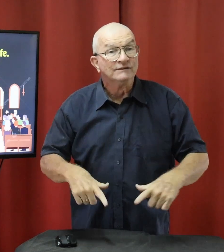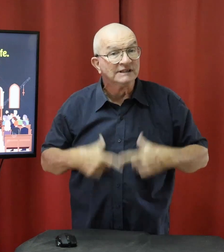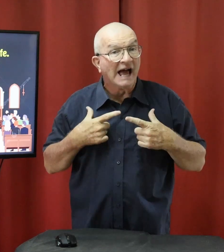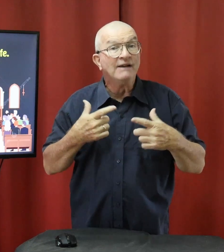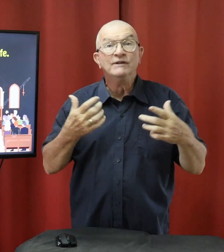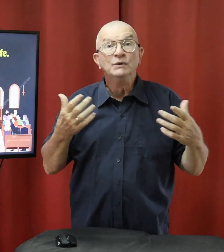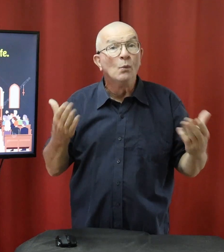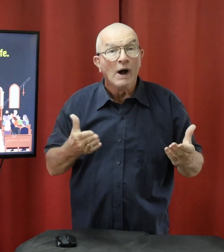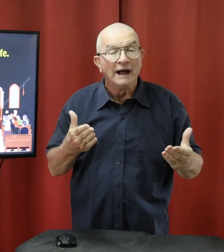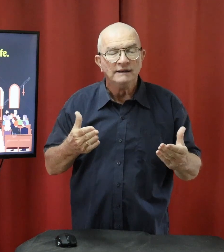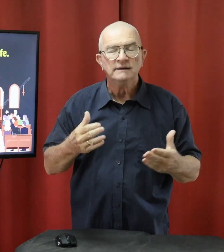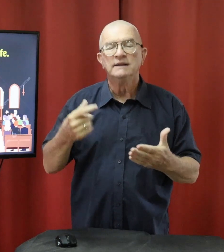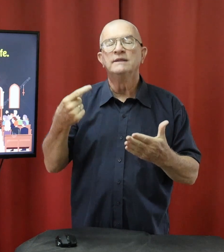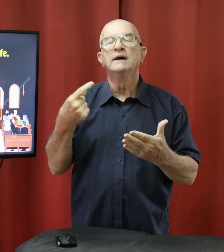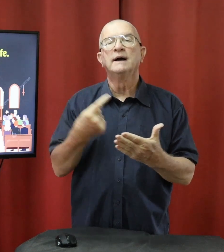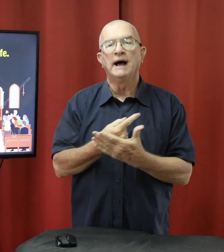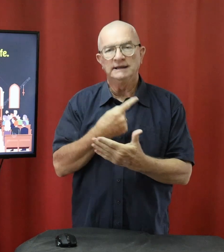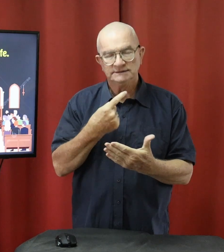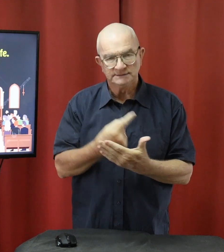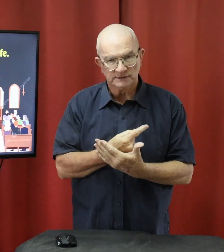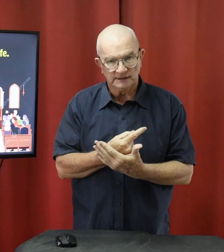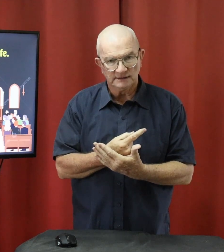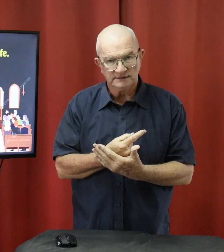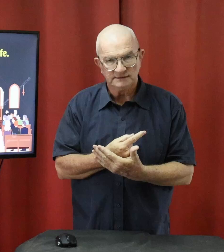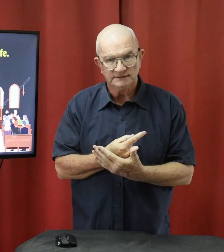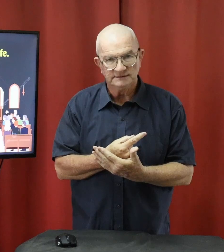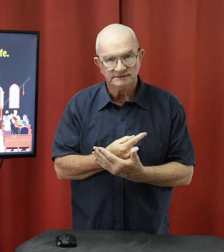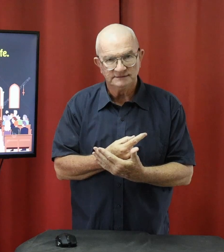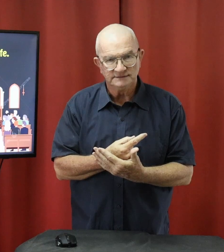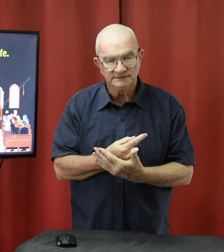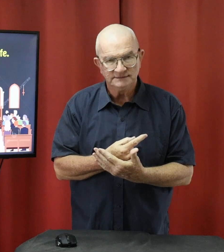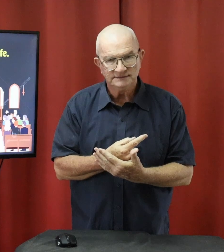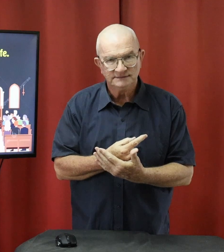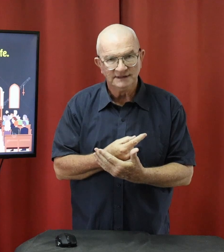Teaching that gives life is what? The gospel.